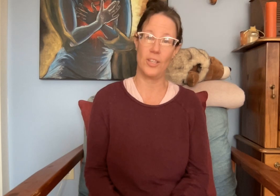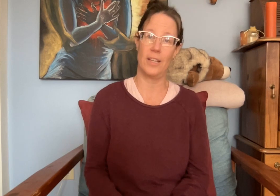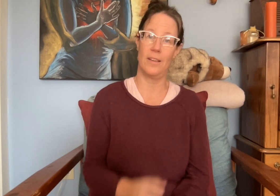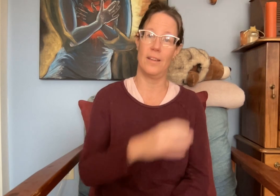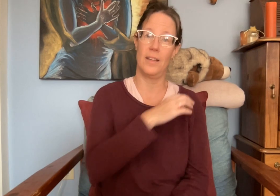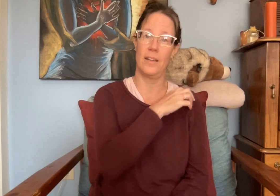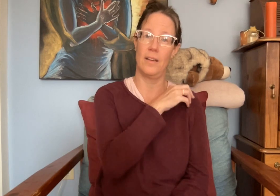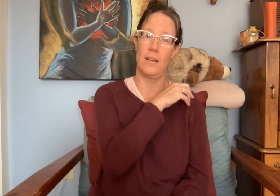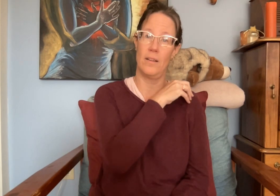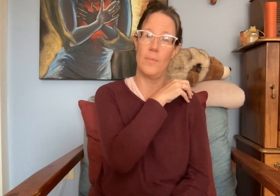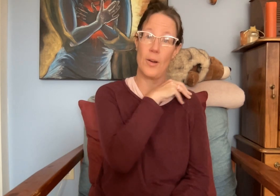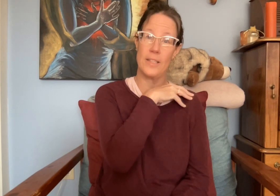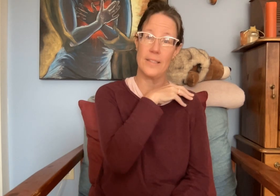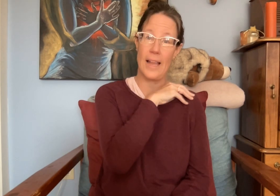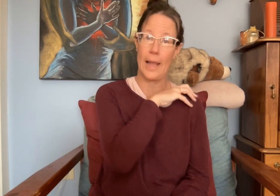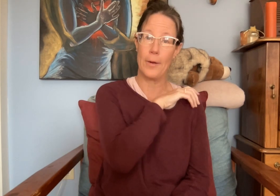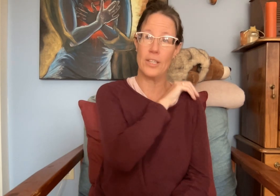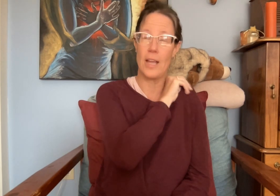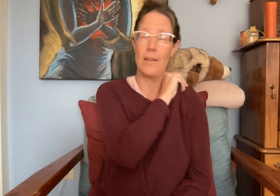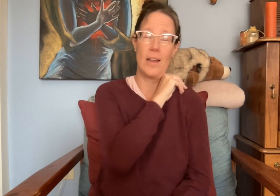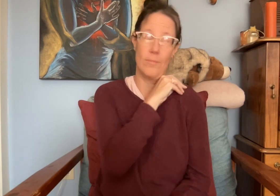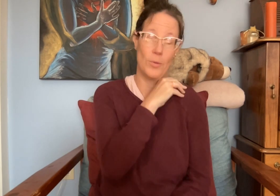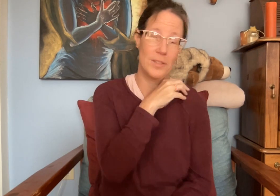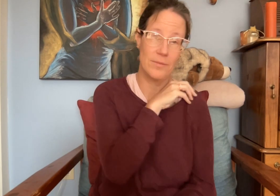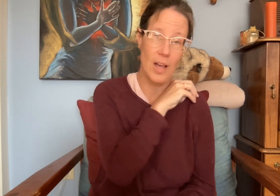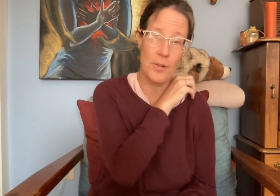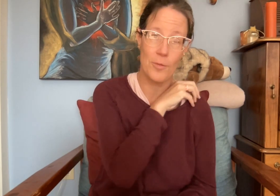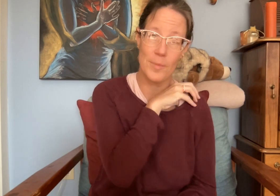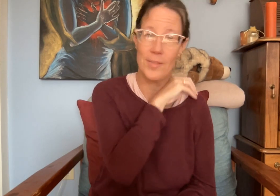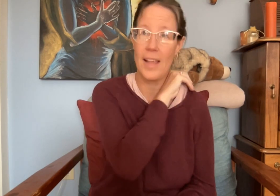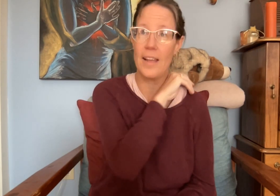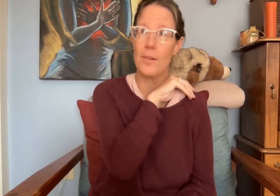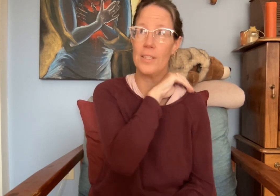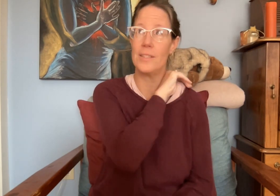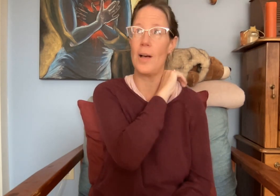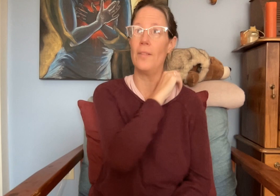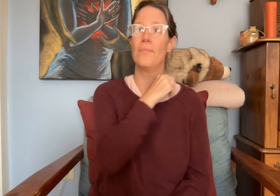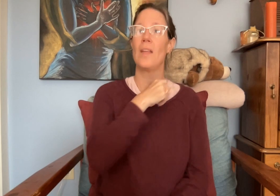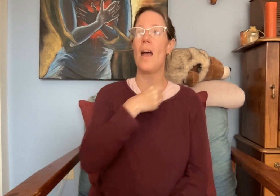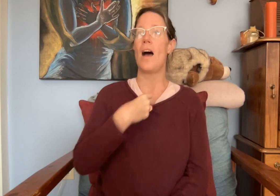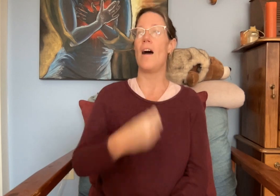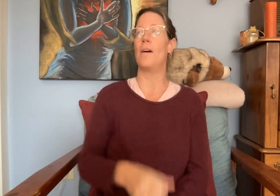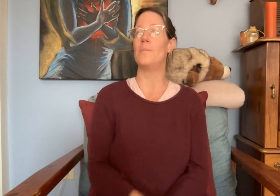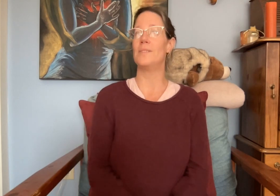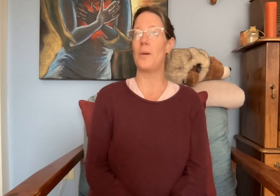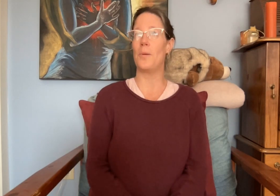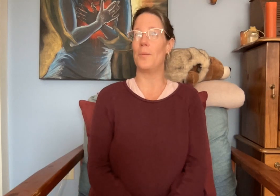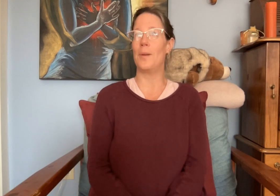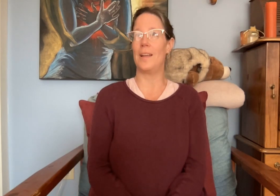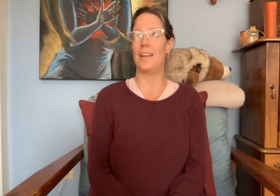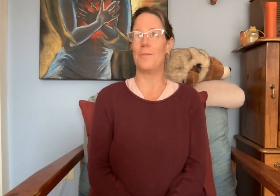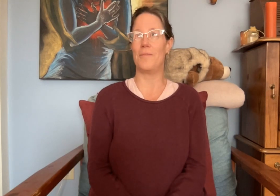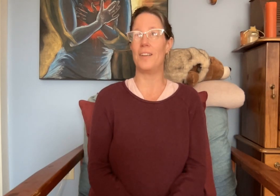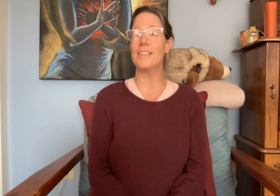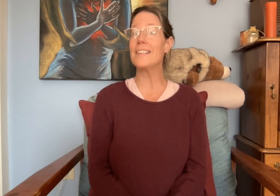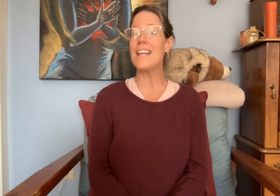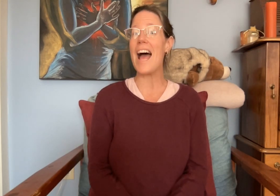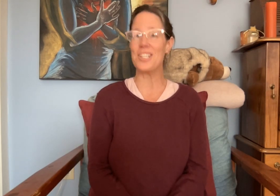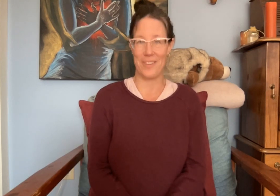expression in American Sign Language and most other forms of sign language as well. So what feels